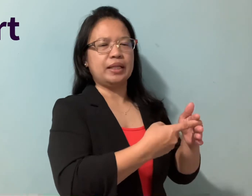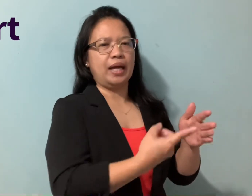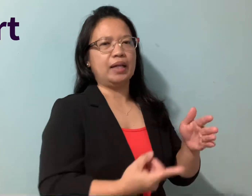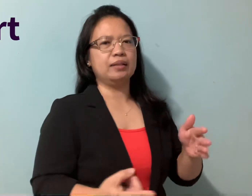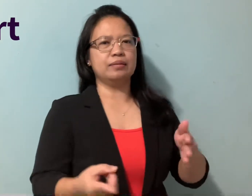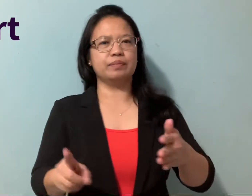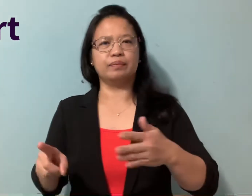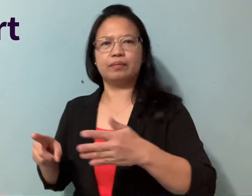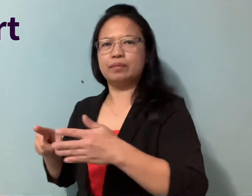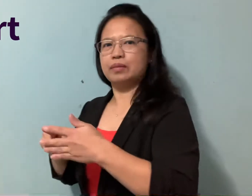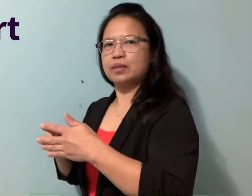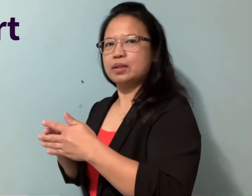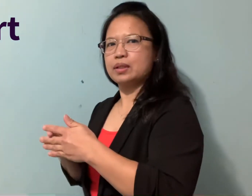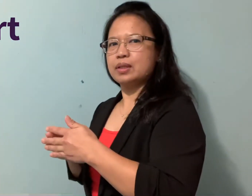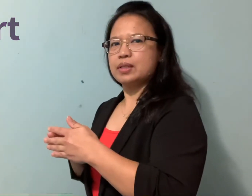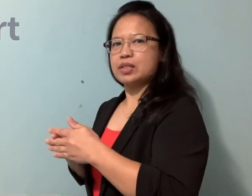hand. Start.